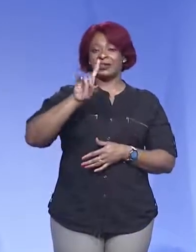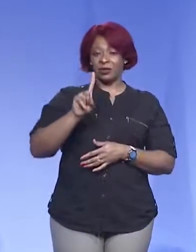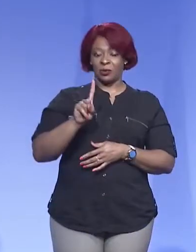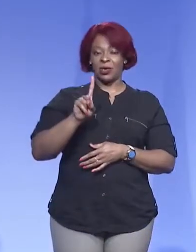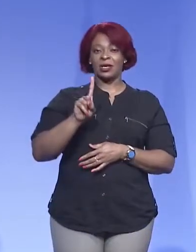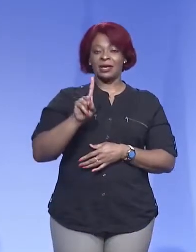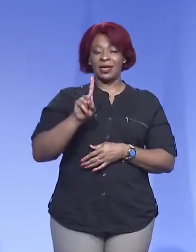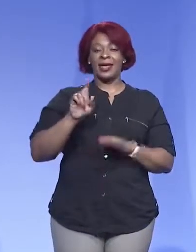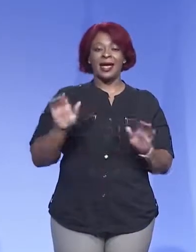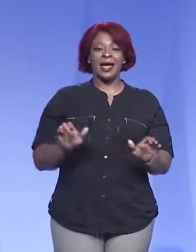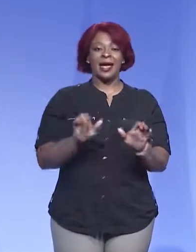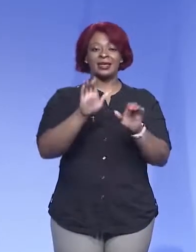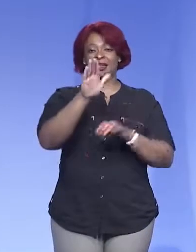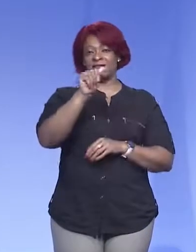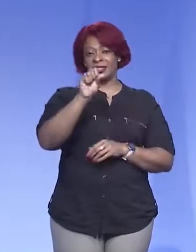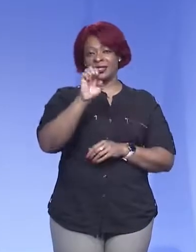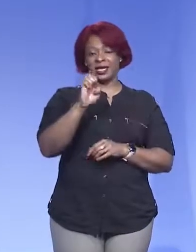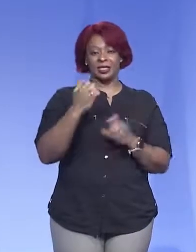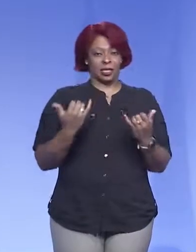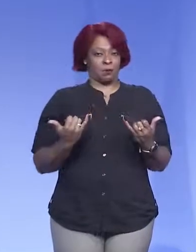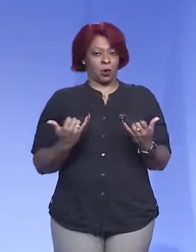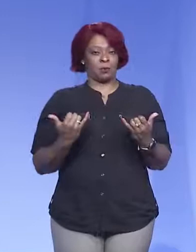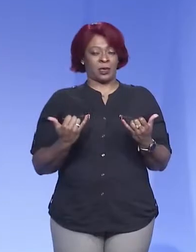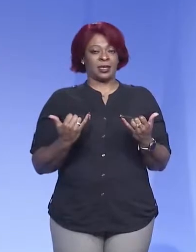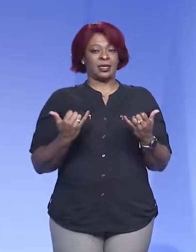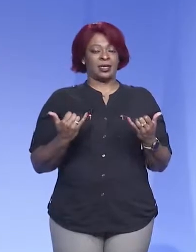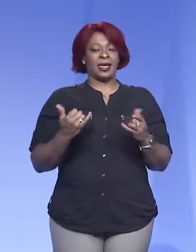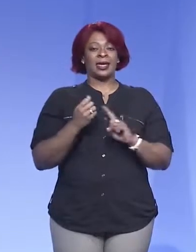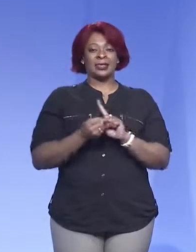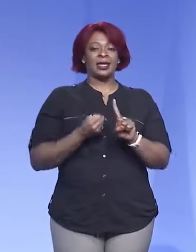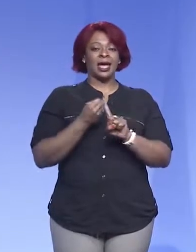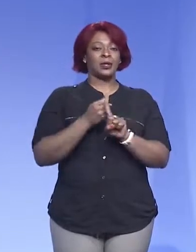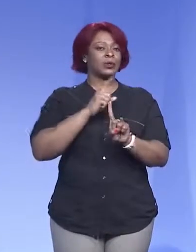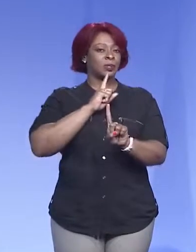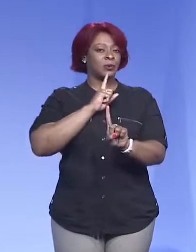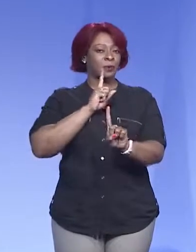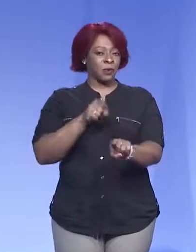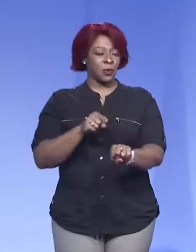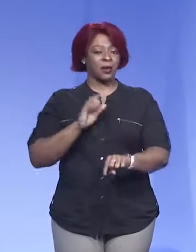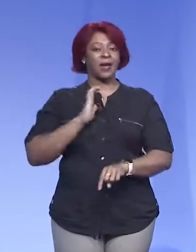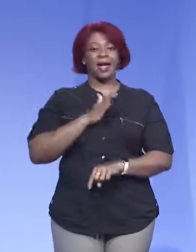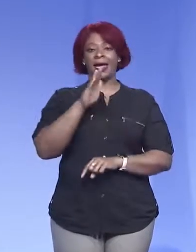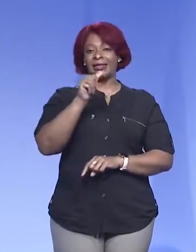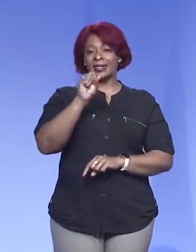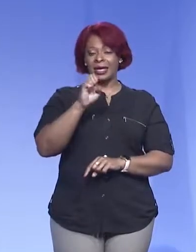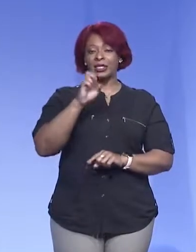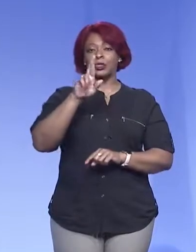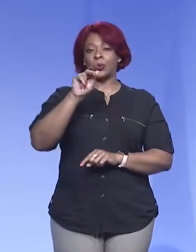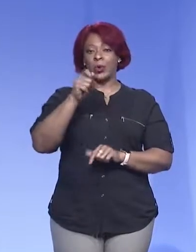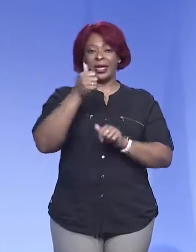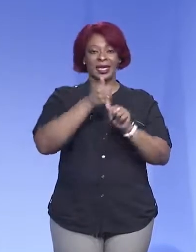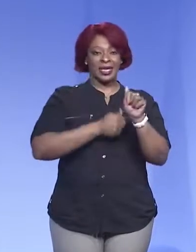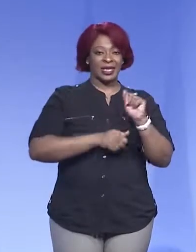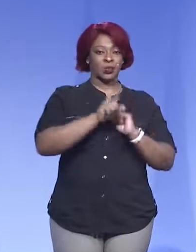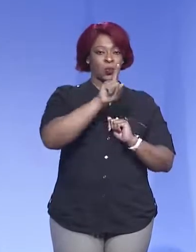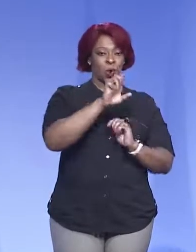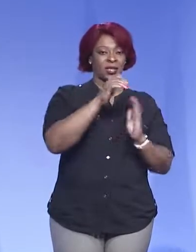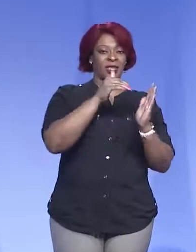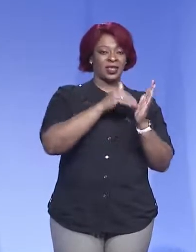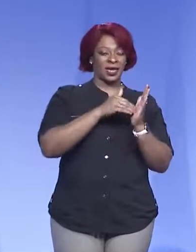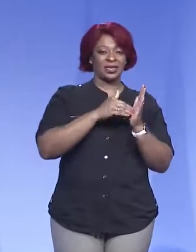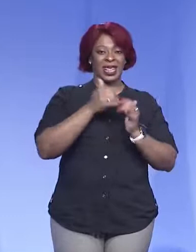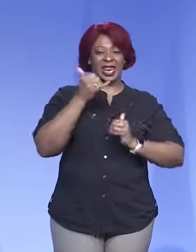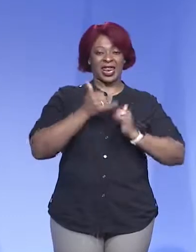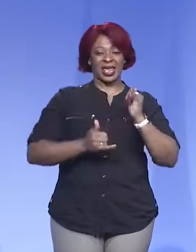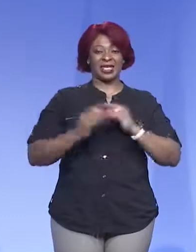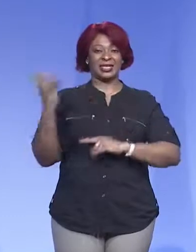5,571 active cases at the moment, diagnosed and reported, and our case rate per 100,000 over the past